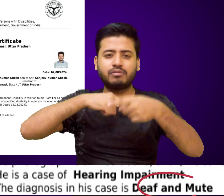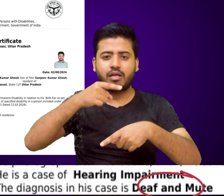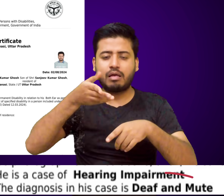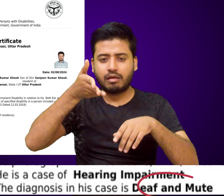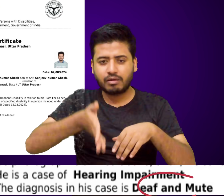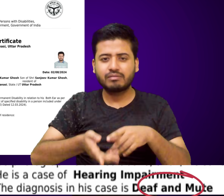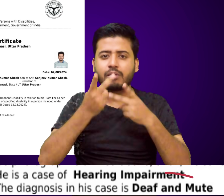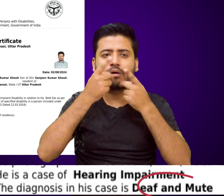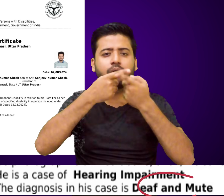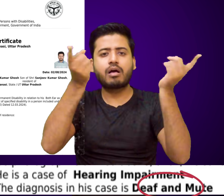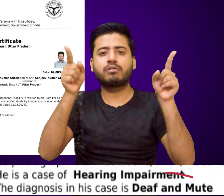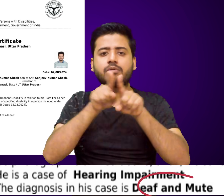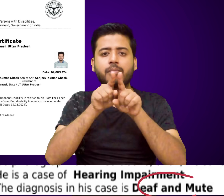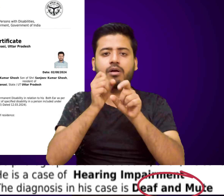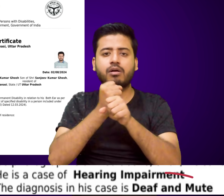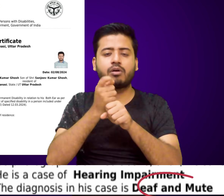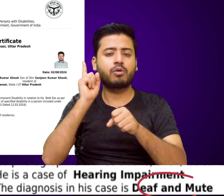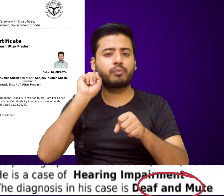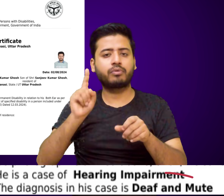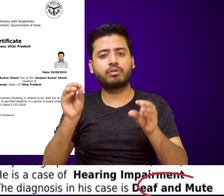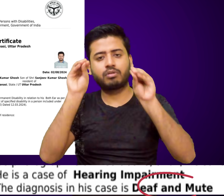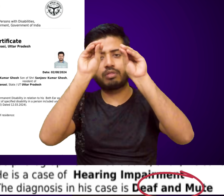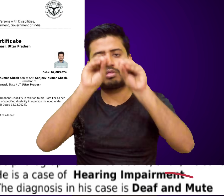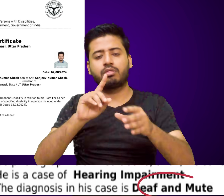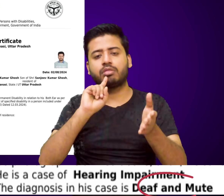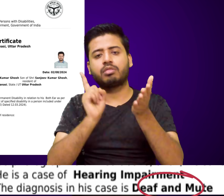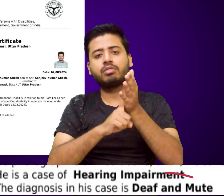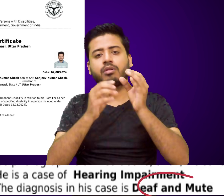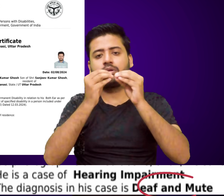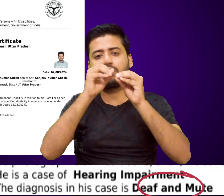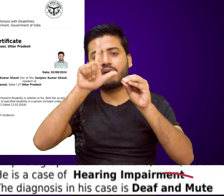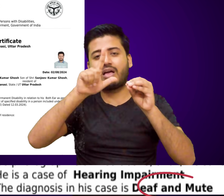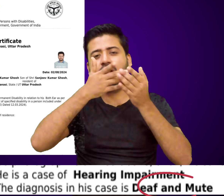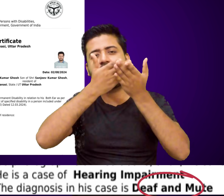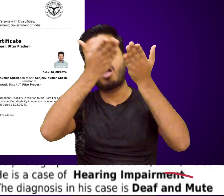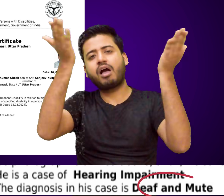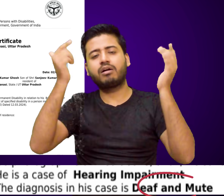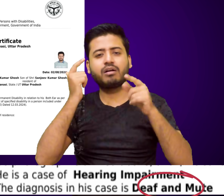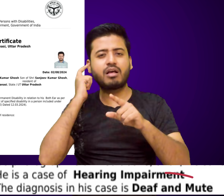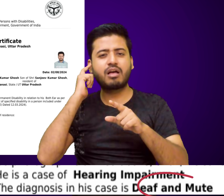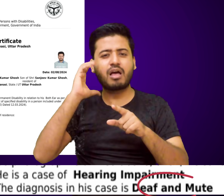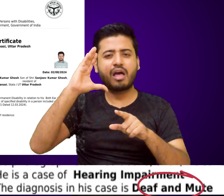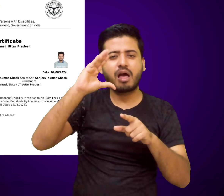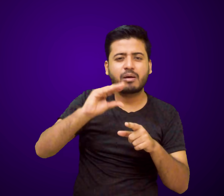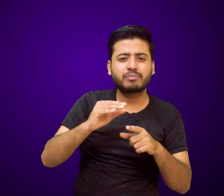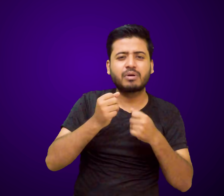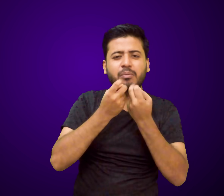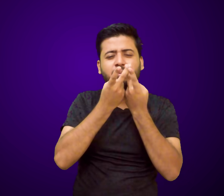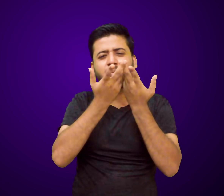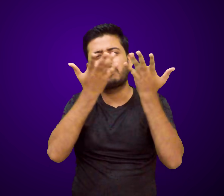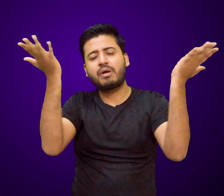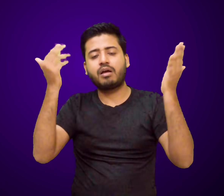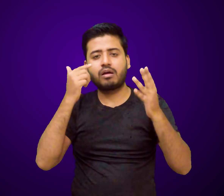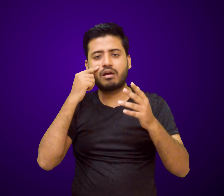counters. Concessional tickets are primarily issued at railway station reservation counters. For persons with